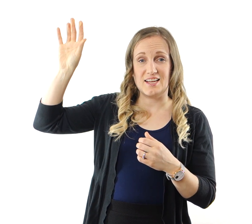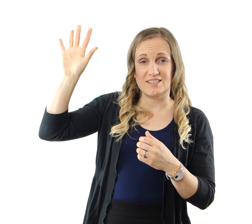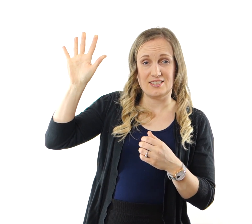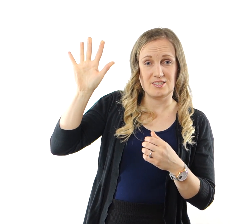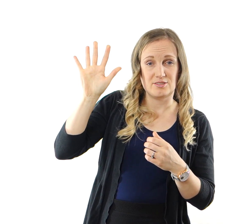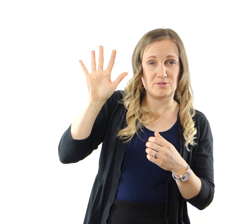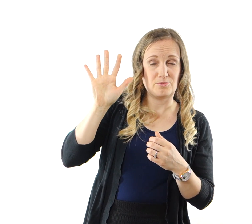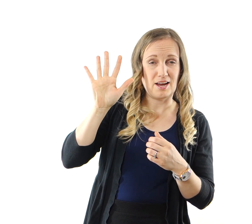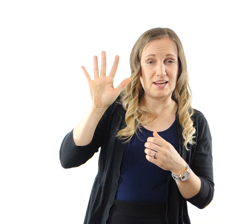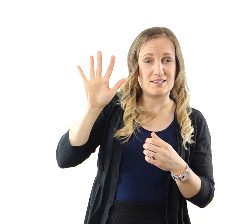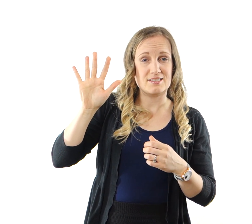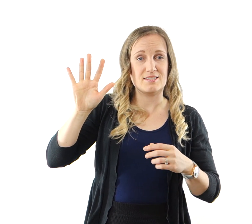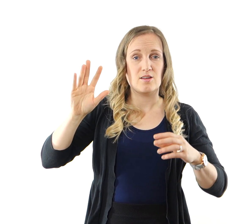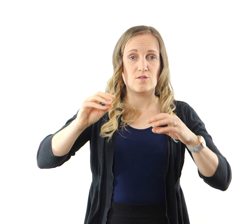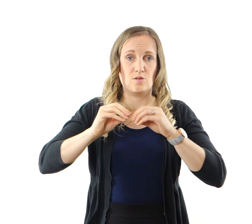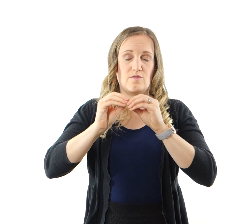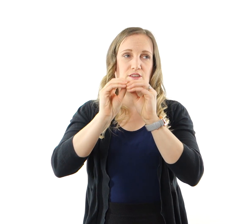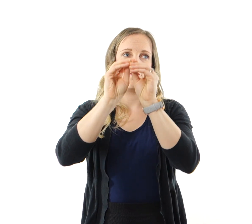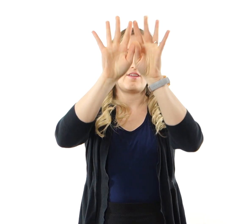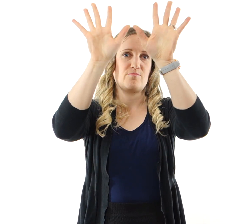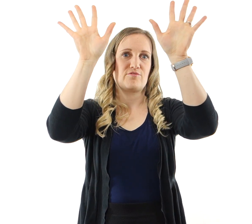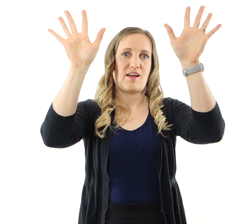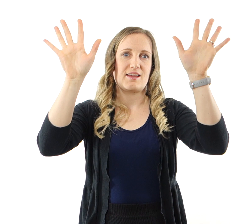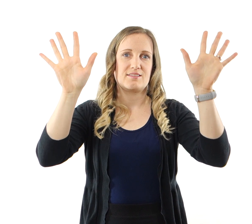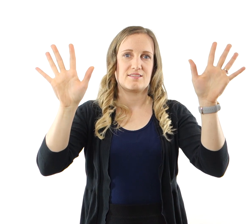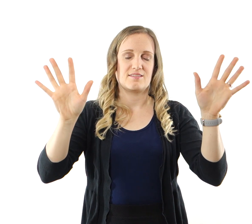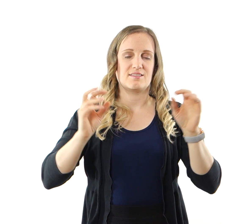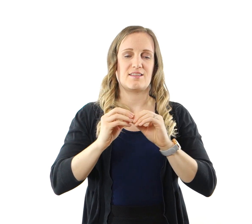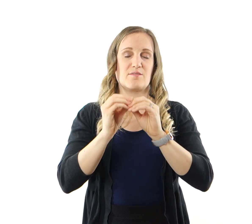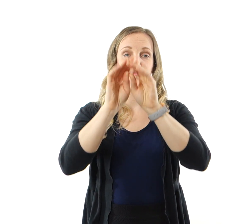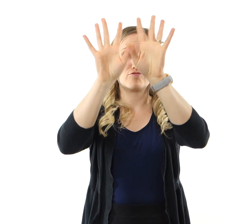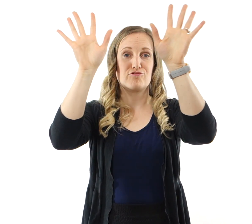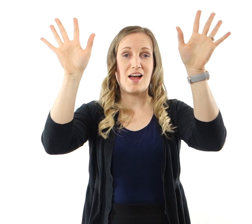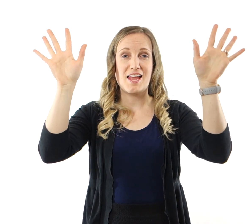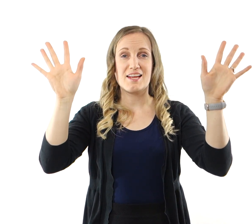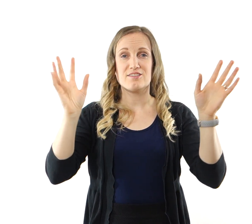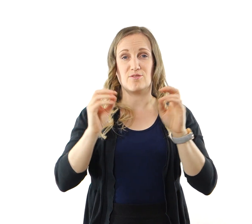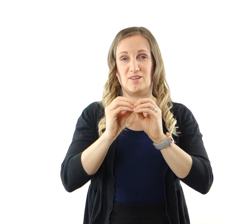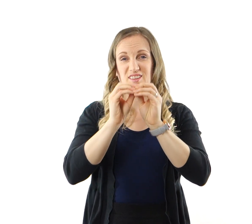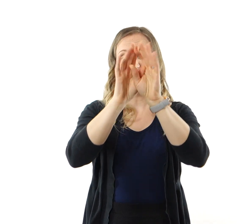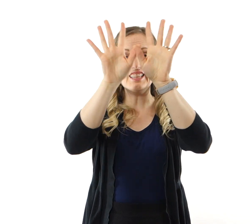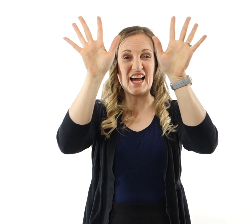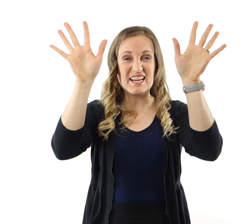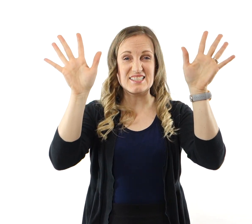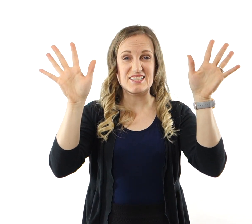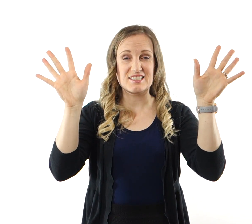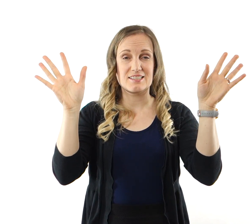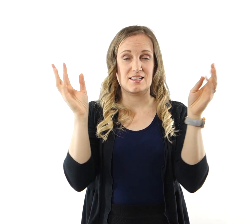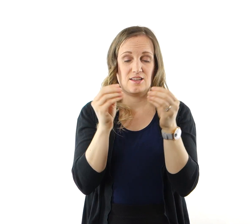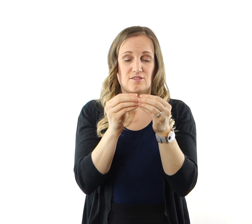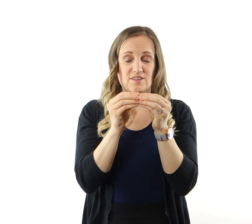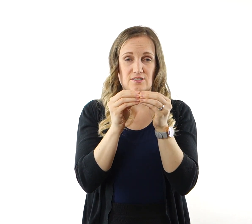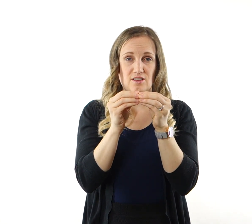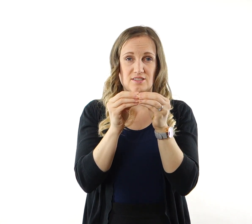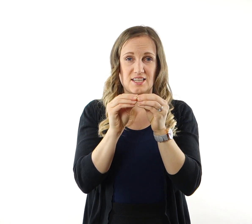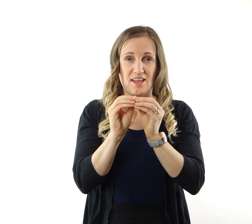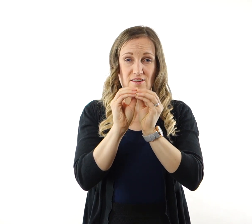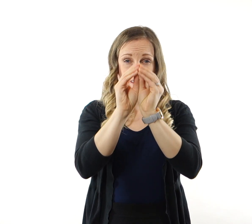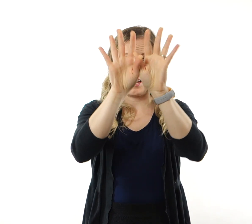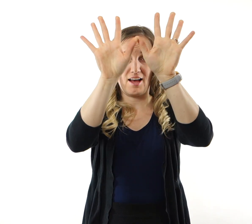daylight the rays, then you say bright. This is like bright or light. Fingers all together, and they